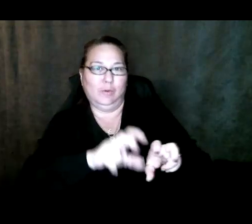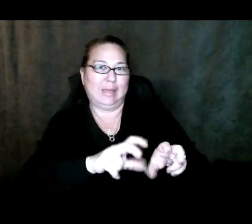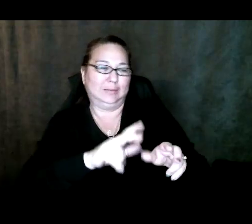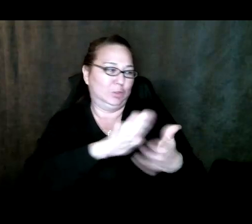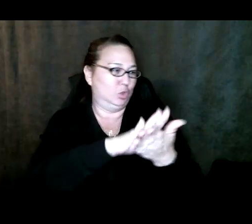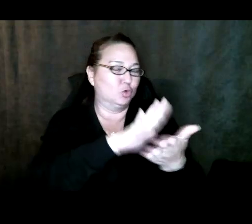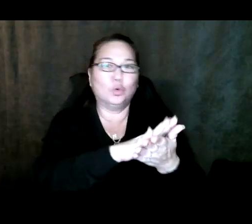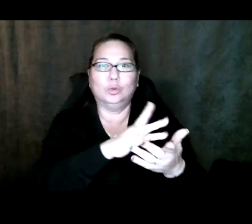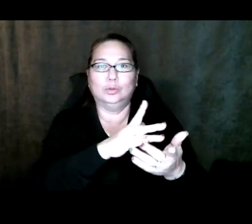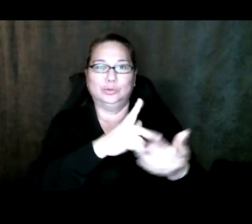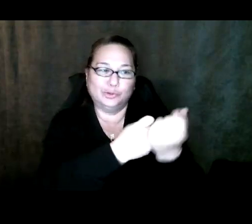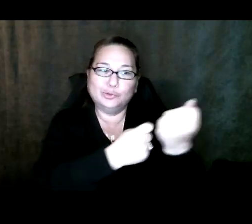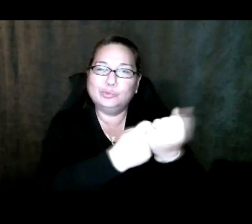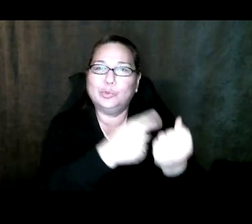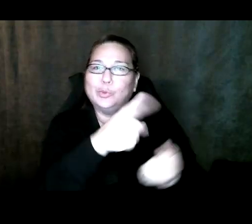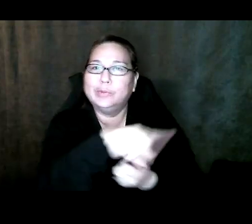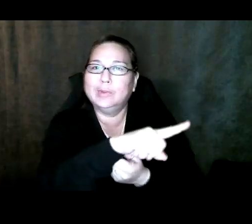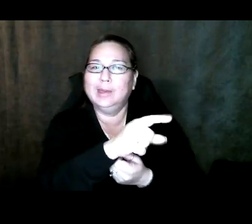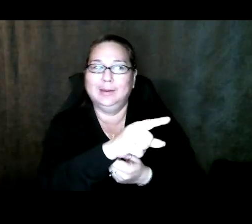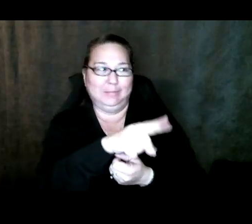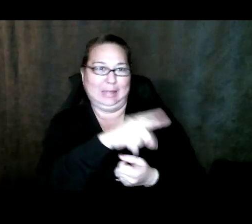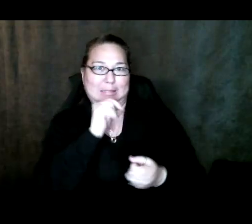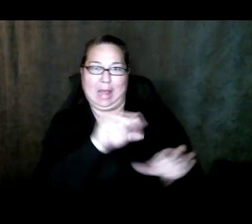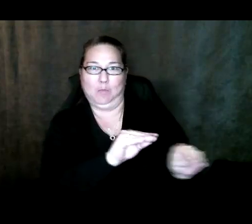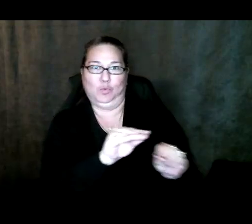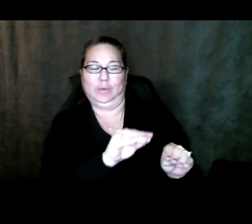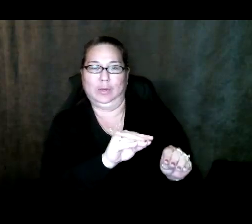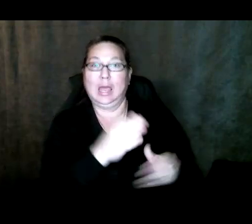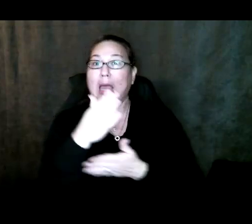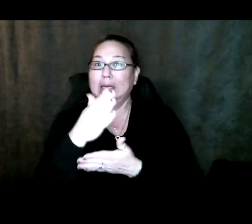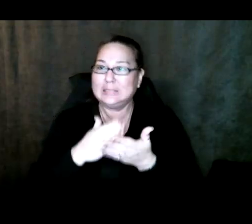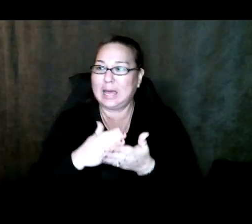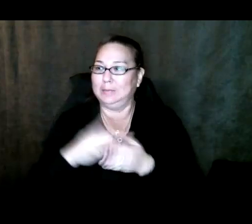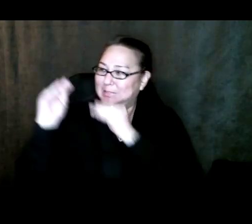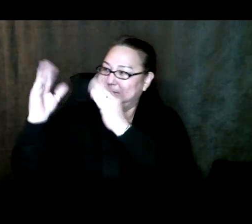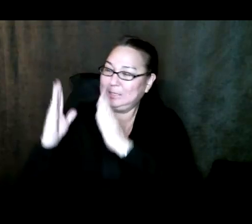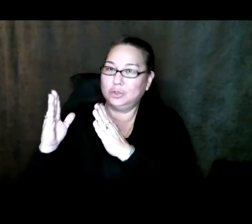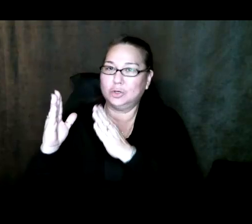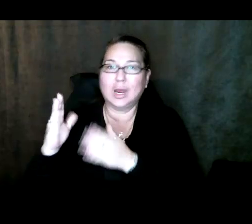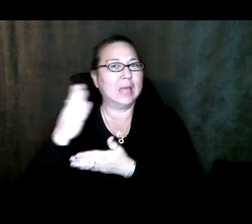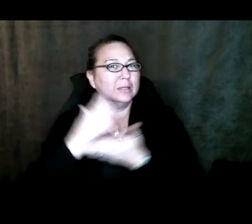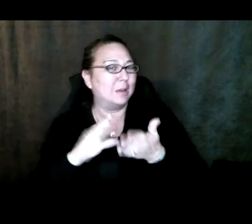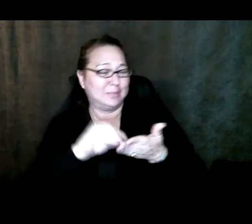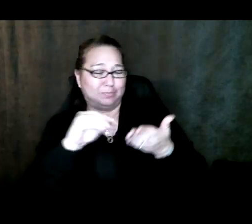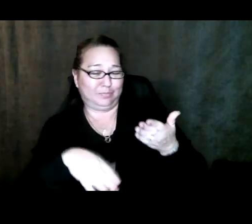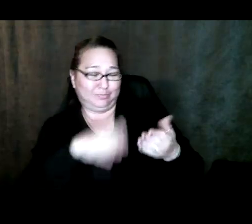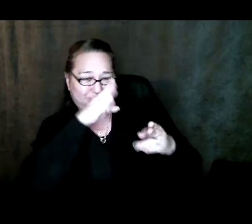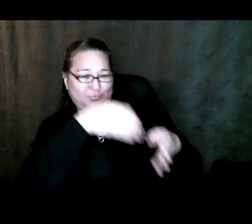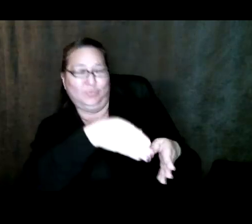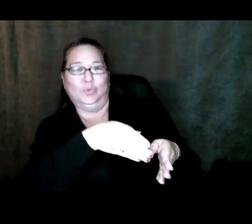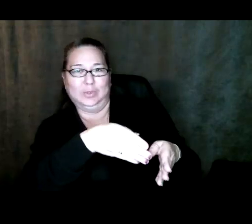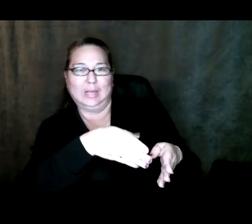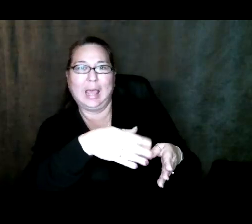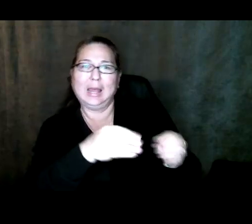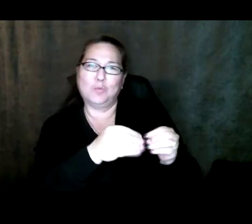in. Some investment in teacher growth, some investment in direct student services such as intensive tutoring.